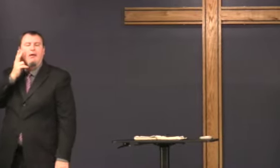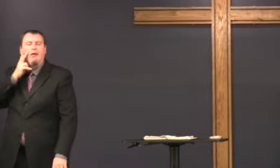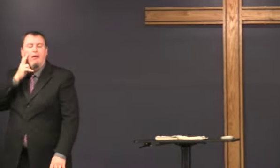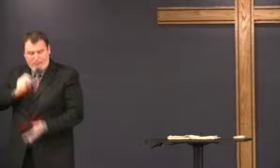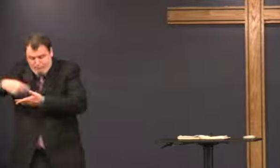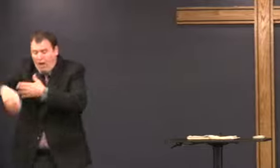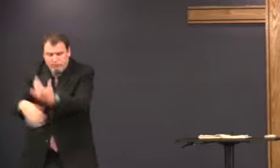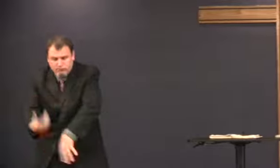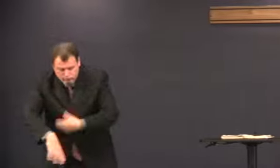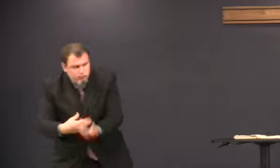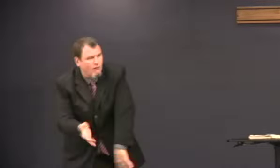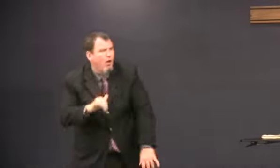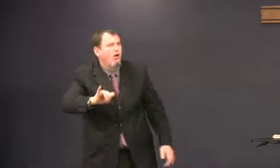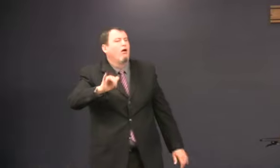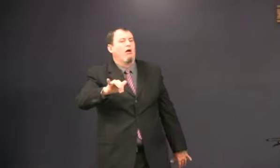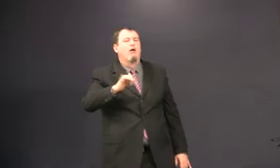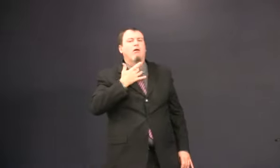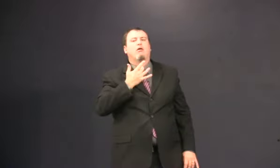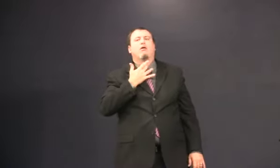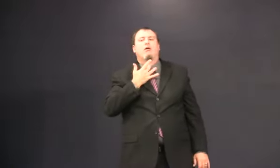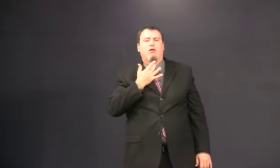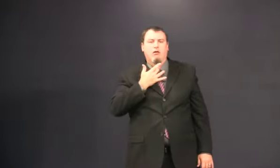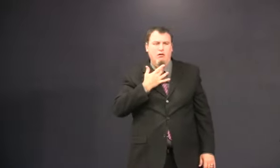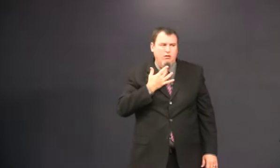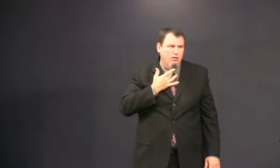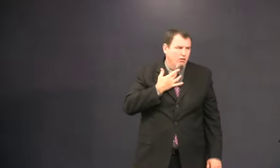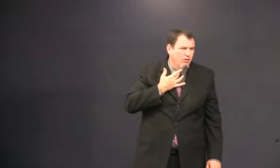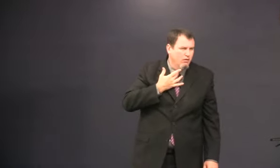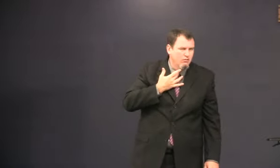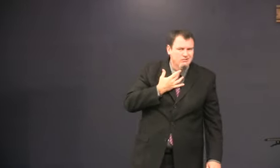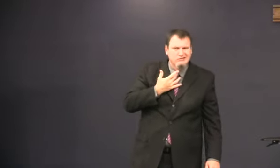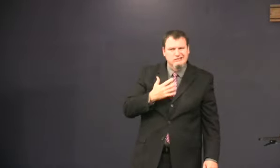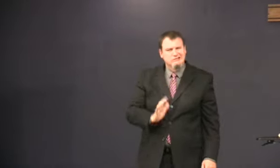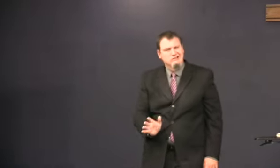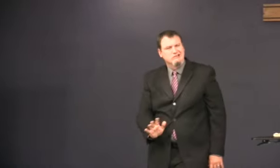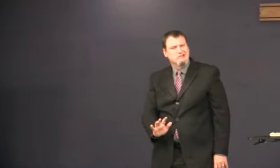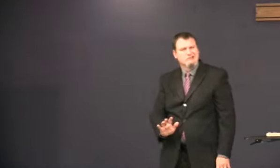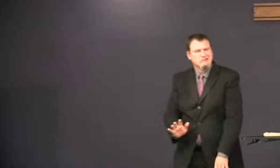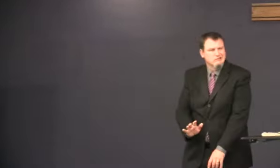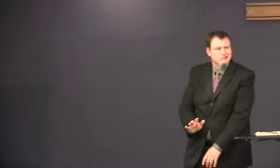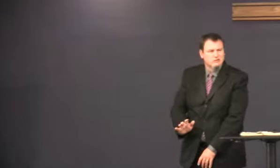I want to see something and that lead me to the fall.